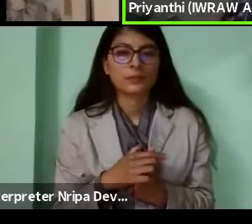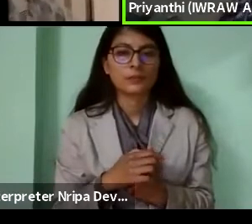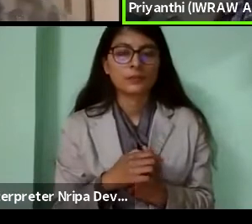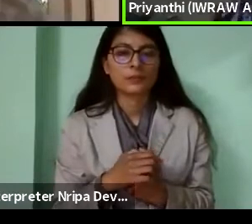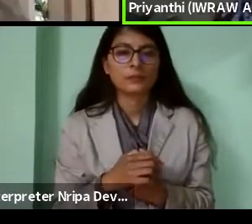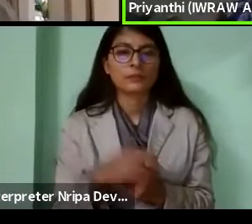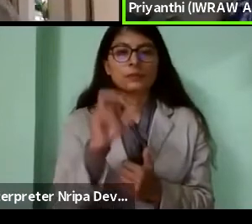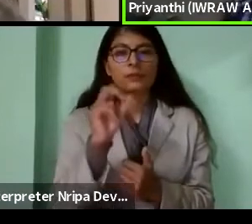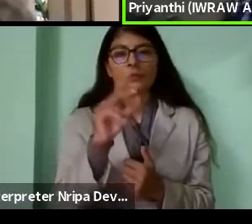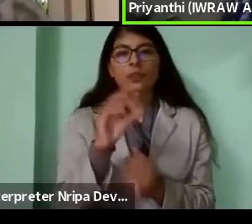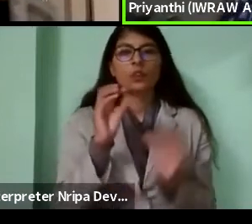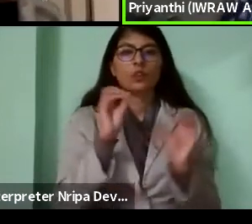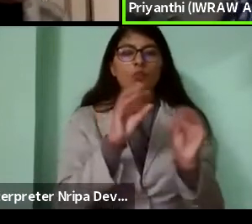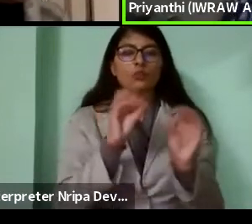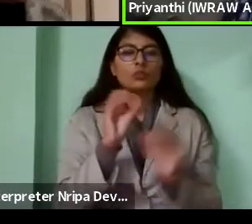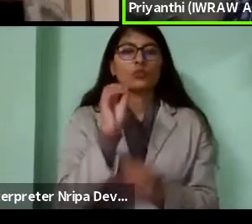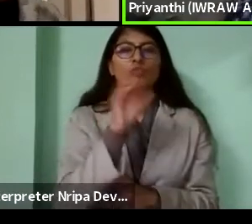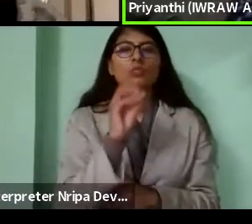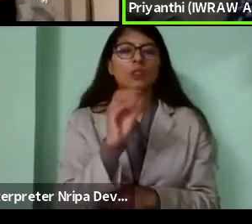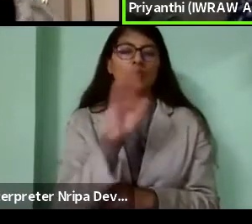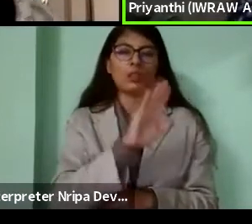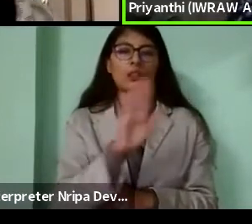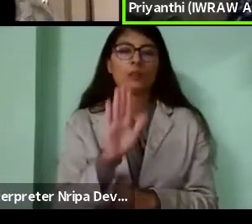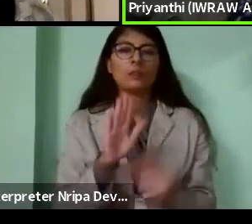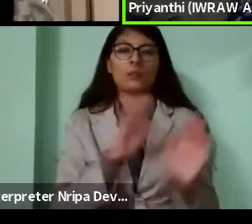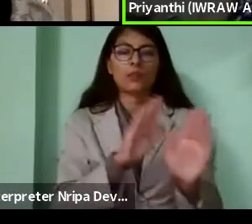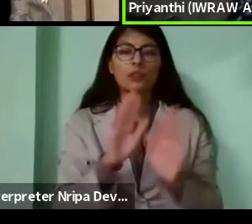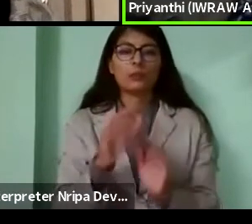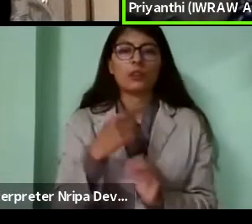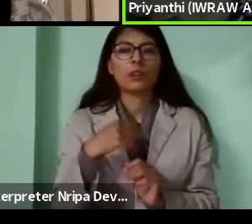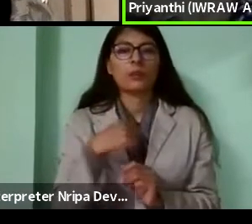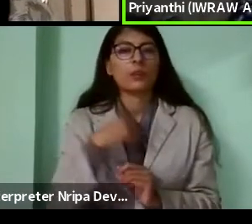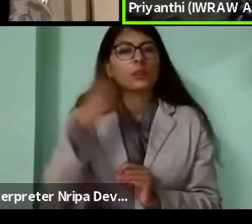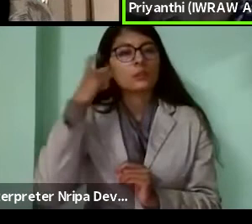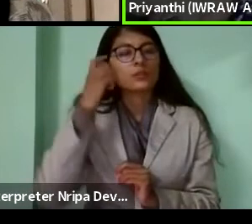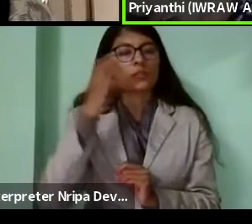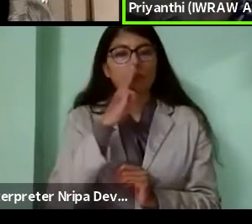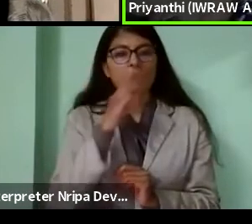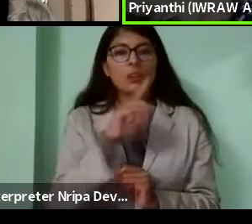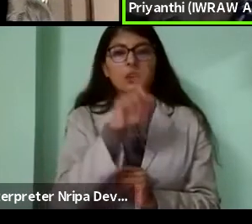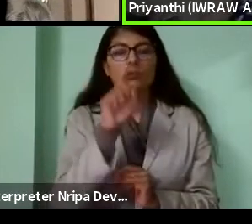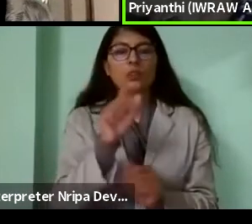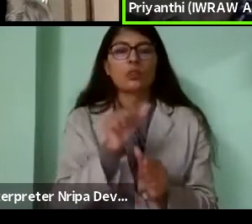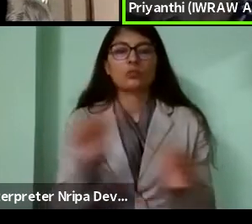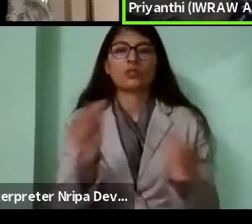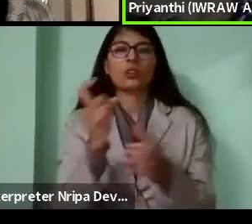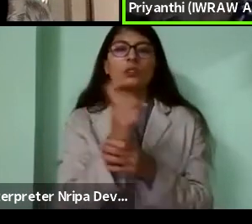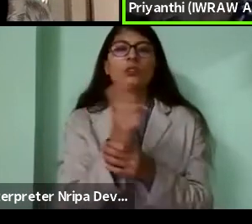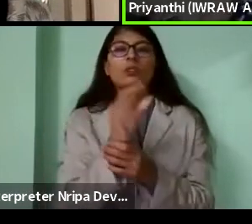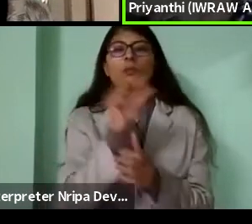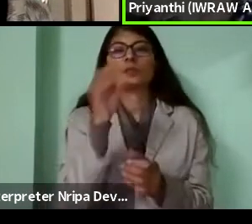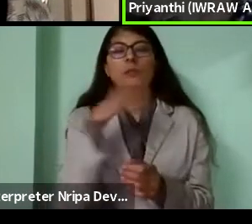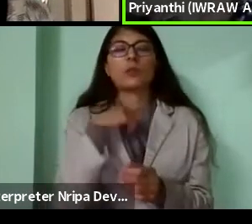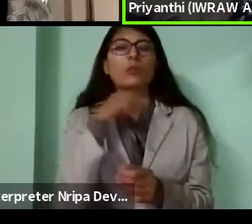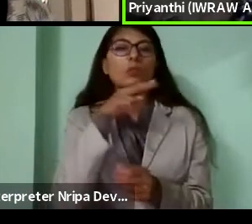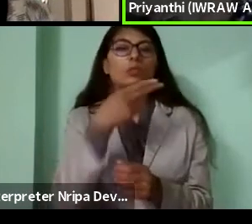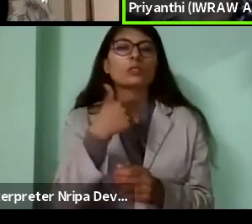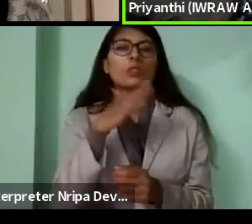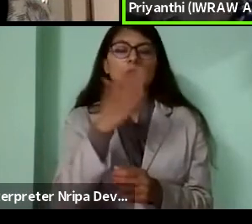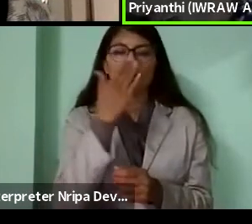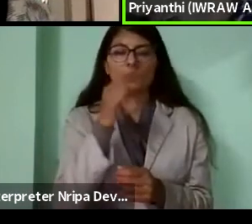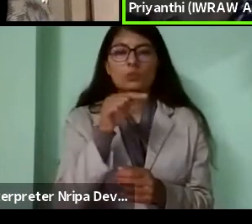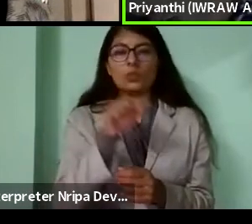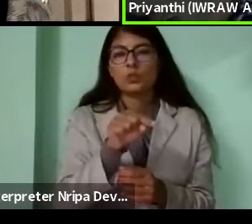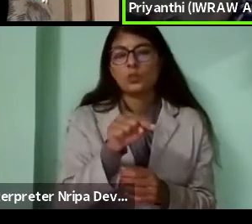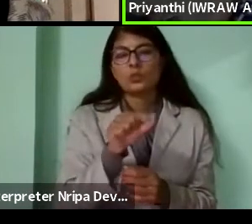Yes, thank you, Pooja. I feel like I would like to talk to the question of allyship, because I feel that this raises a question